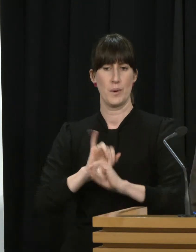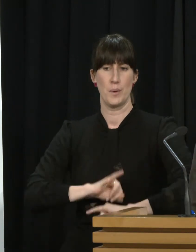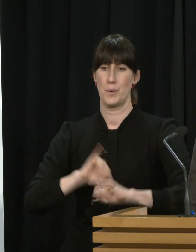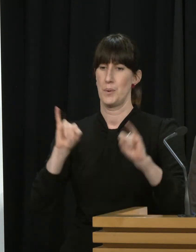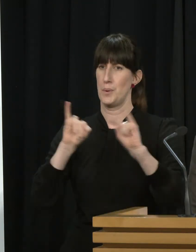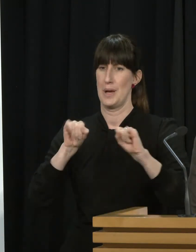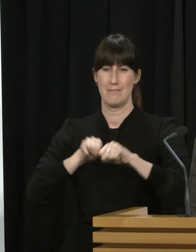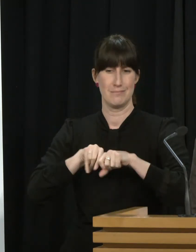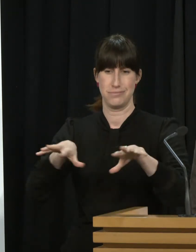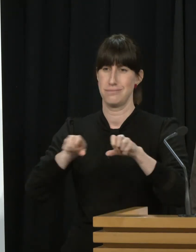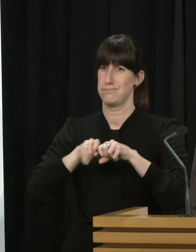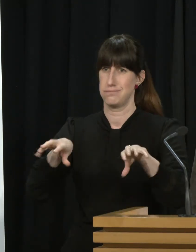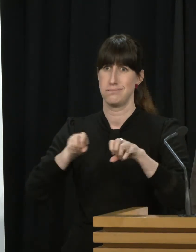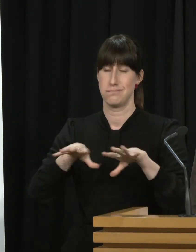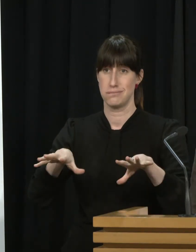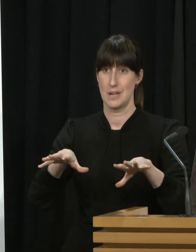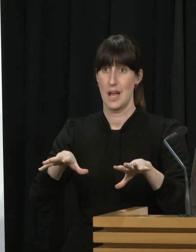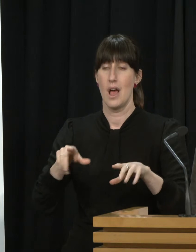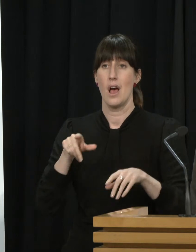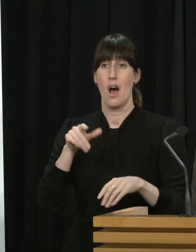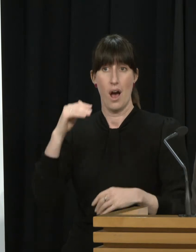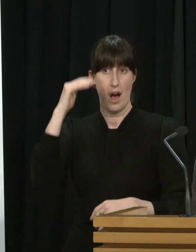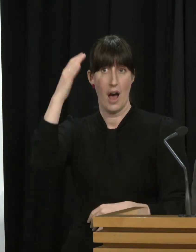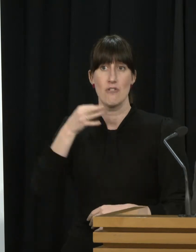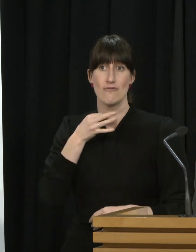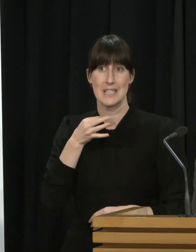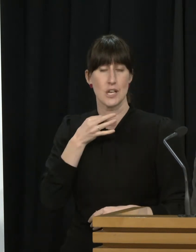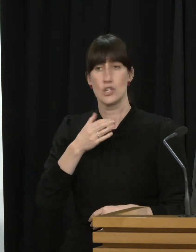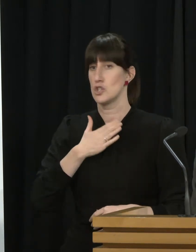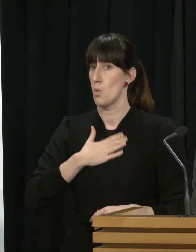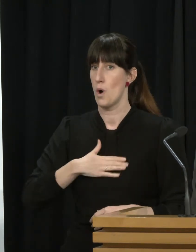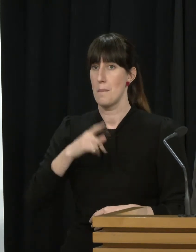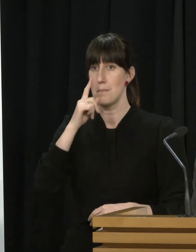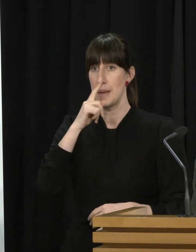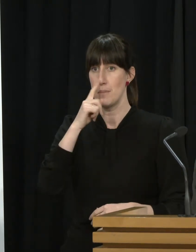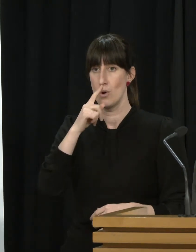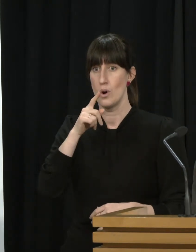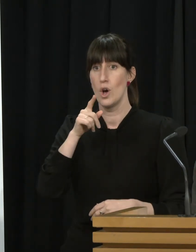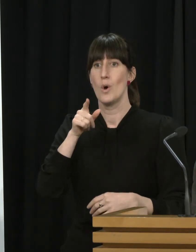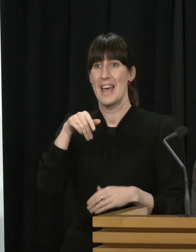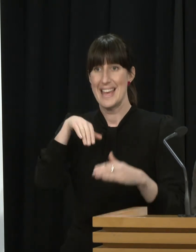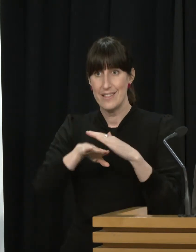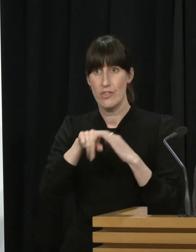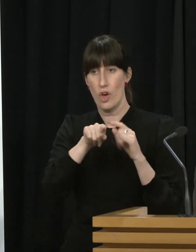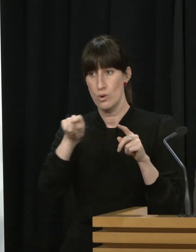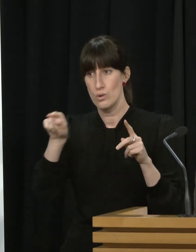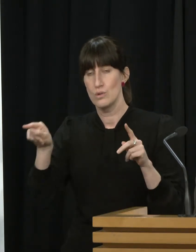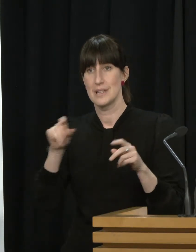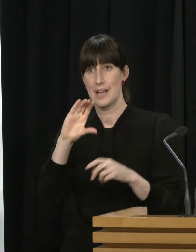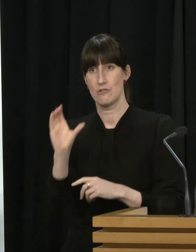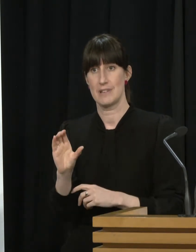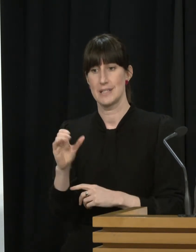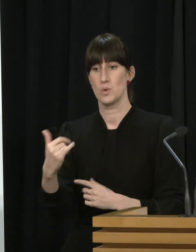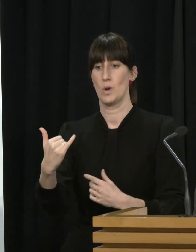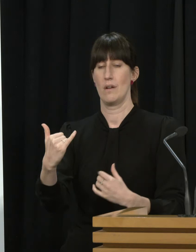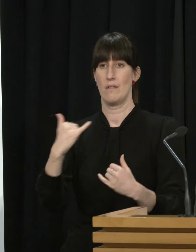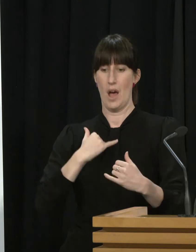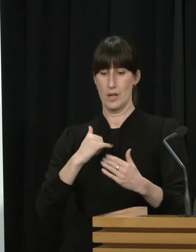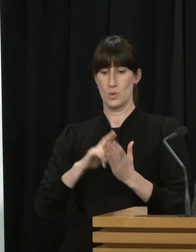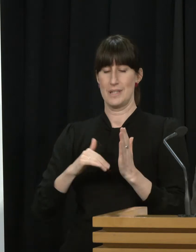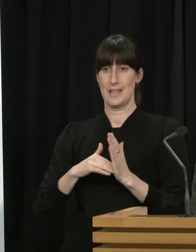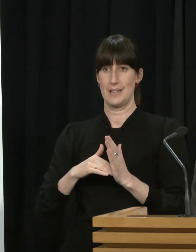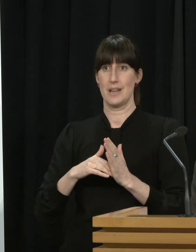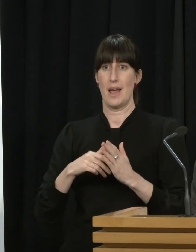bringing COVID-19 here from those places. Travellers transiting through New Zealand from Fiji to other countries can continue to do so, but